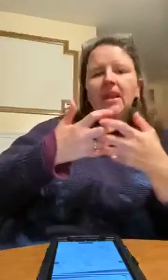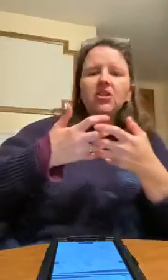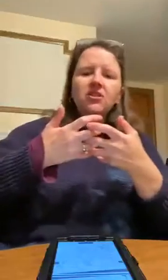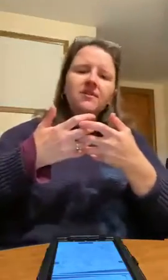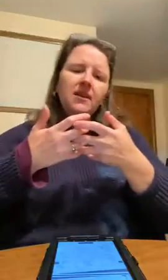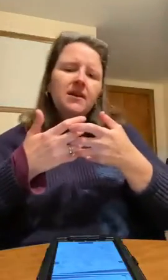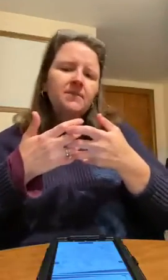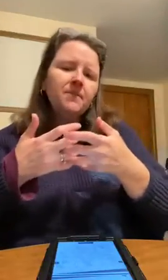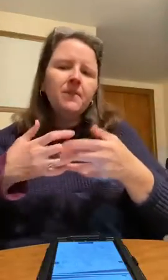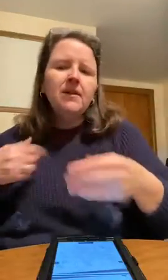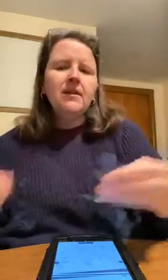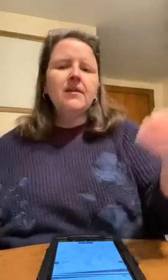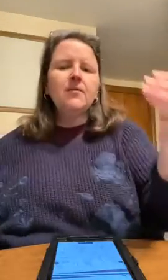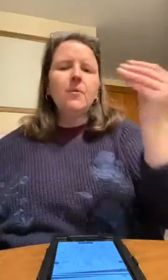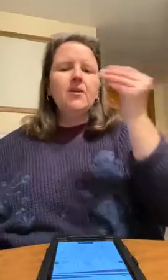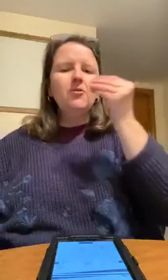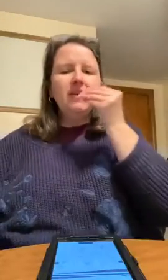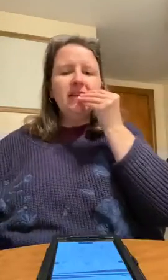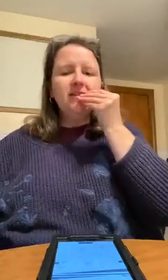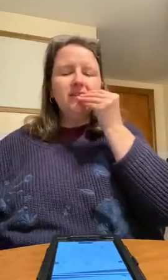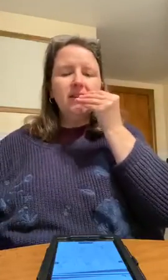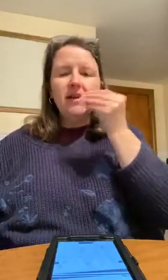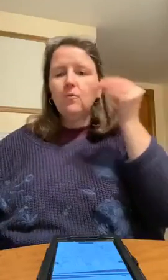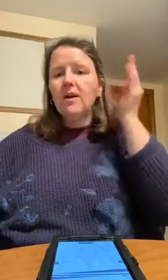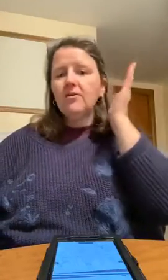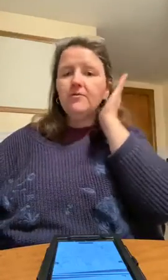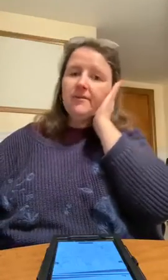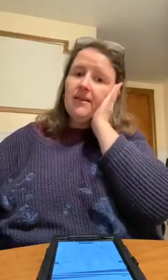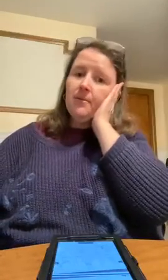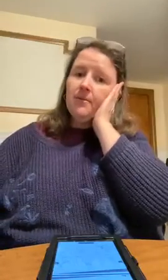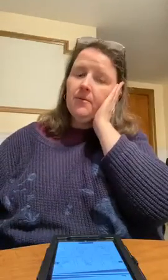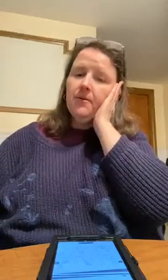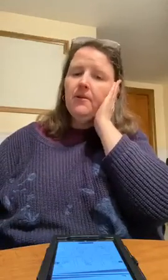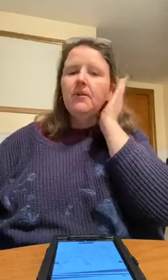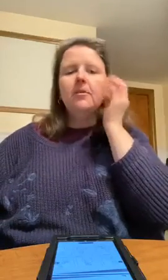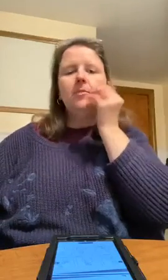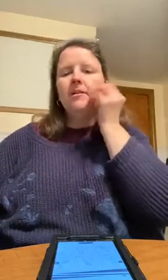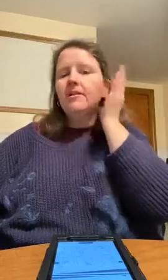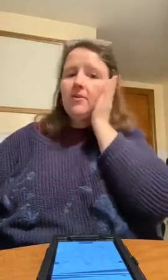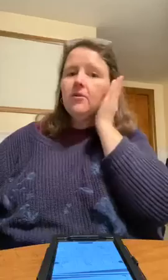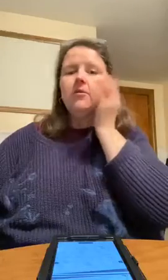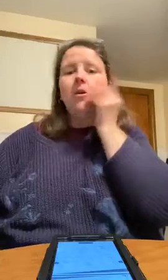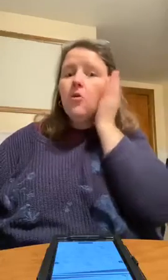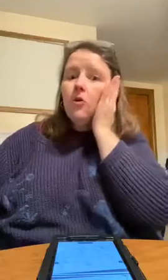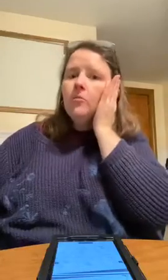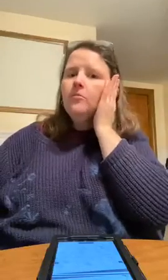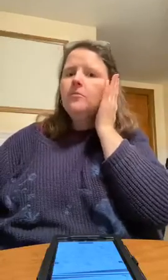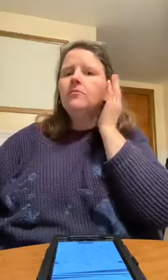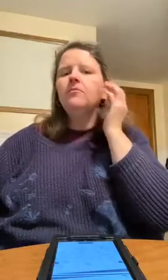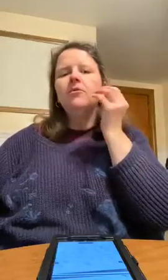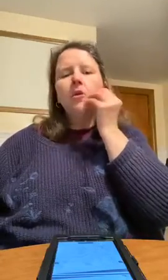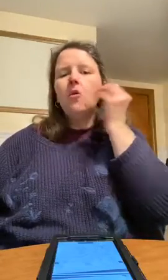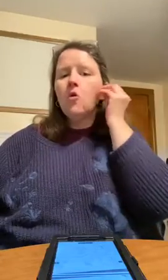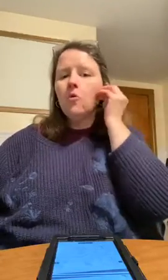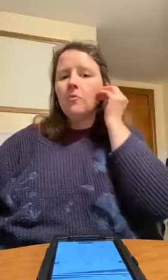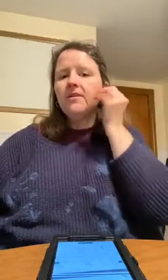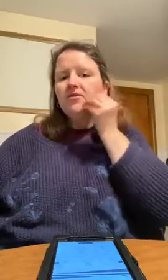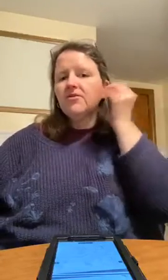combination sign. It's where you eat and where you sleep. But you don't go home, you go home. It's just a